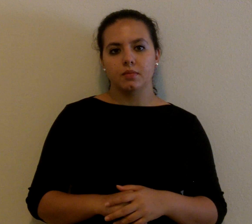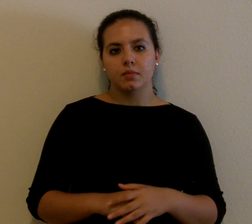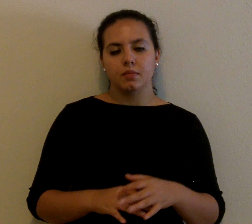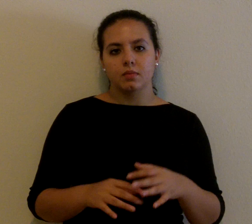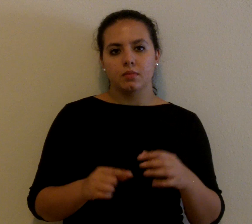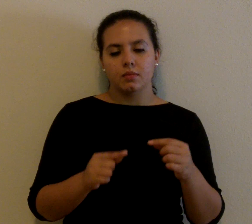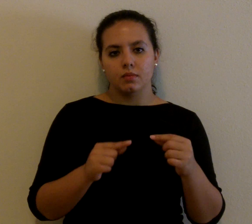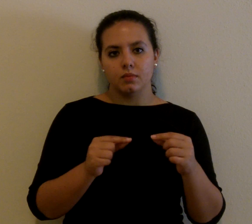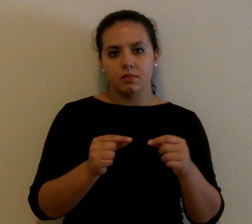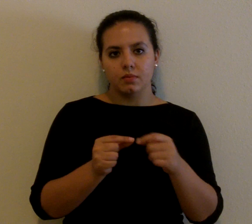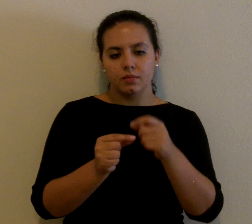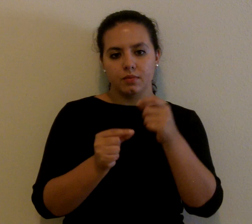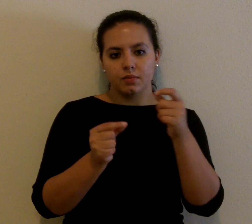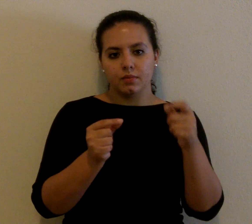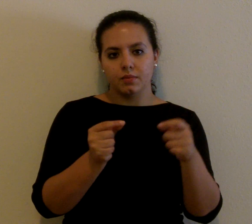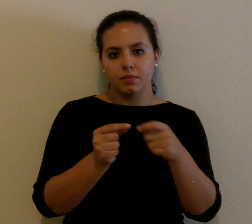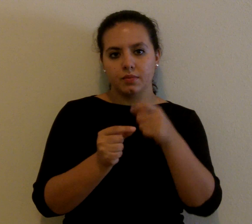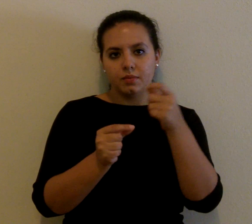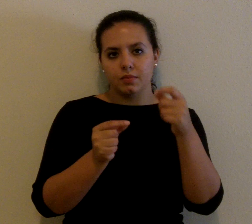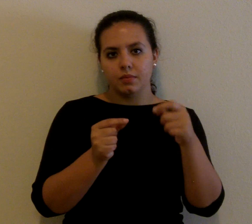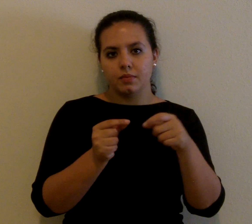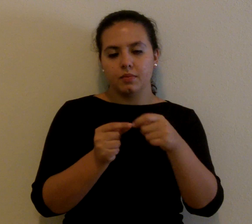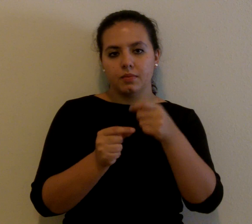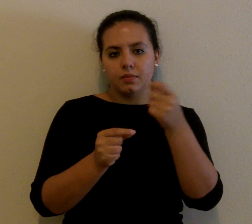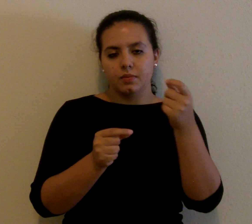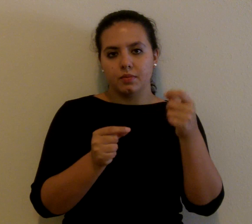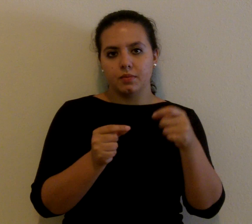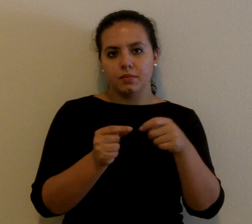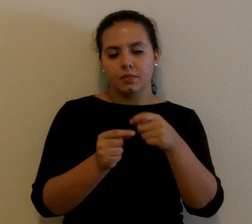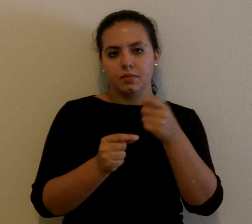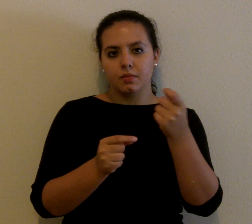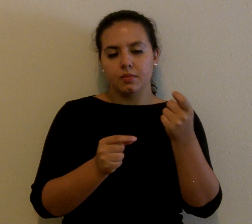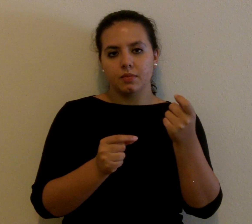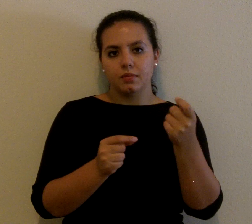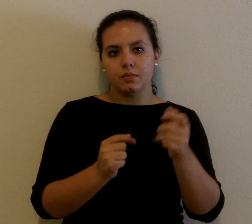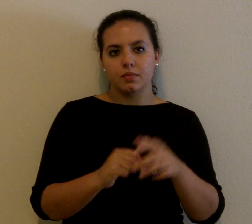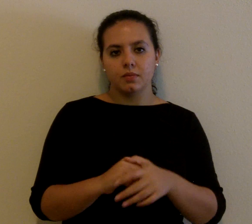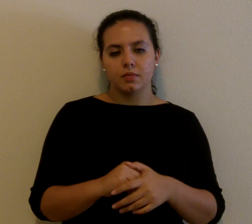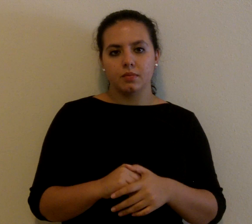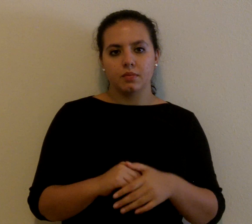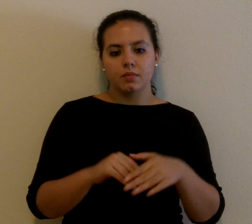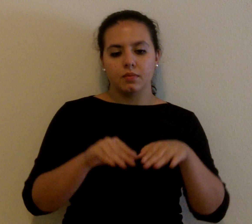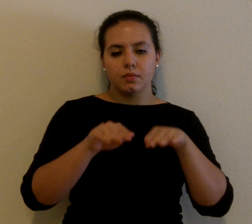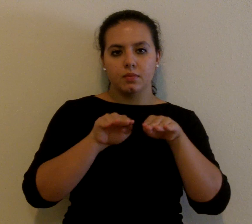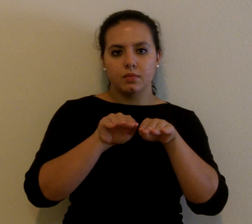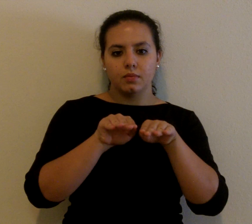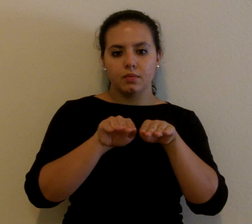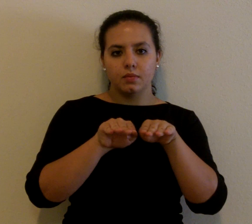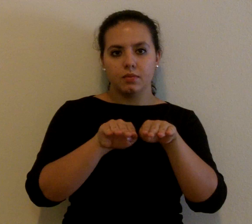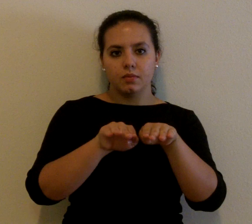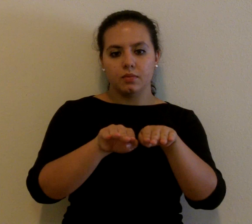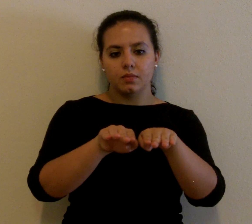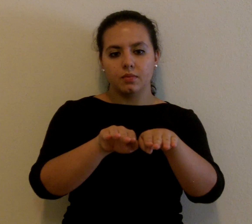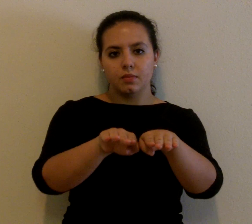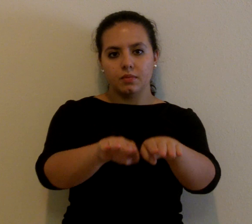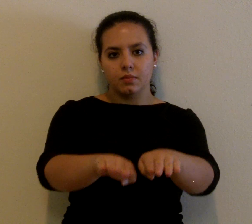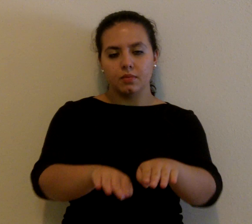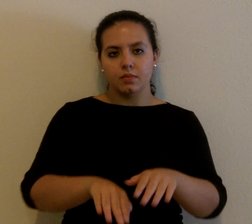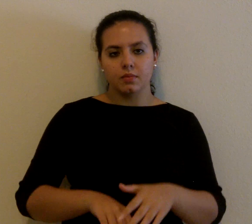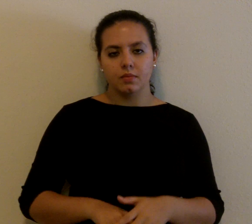holding it and you have your thread, and sew your needle and thread, you're sewing it. The other way is that you're putting it through the sewing machine.